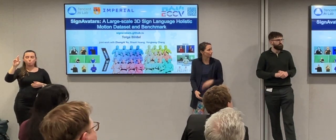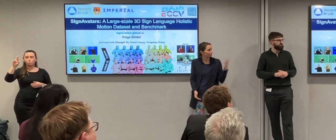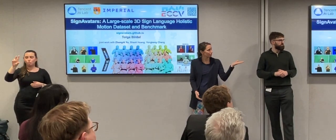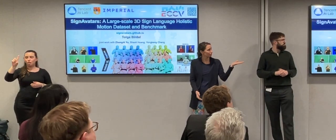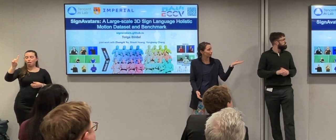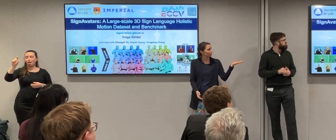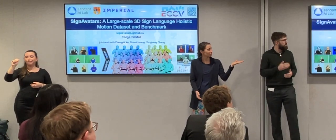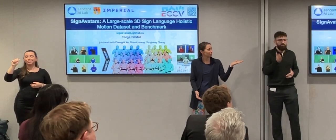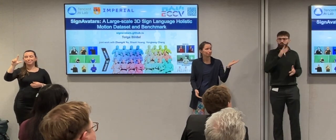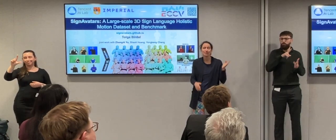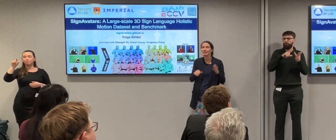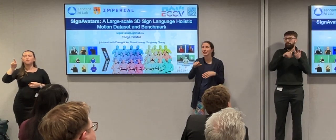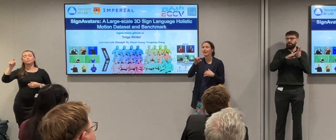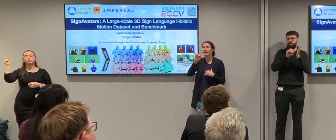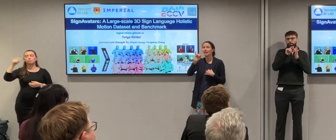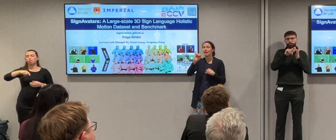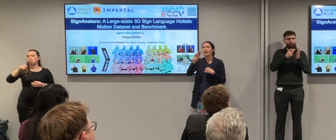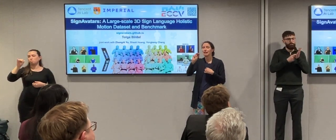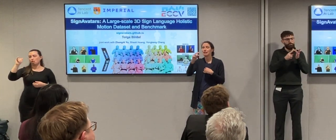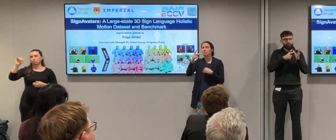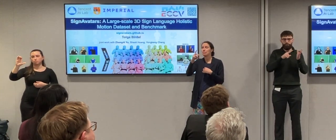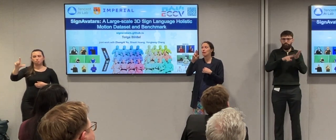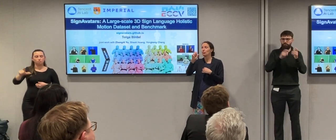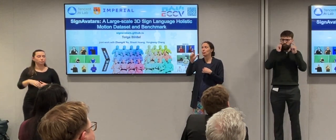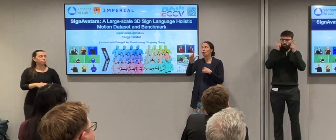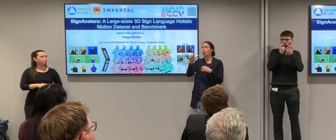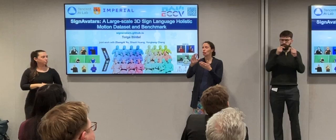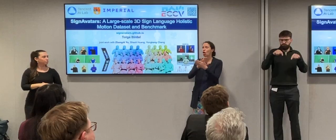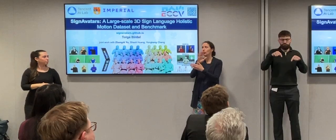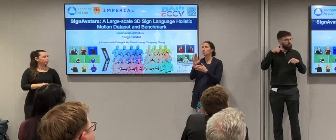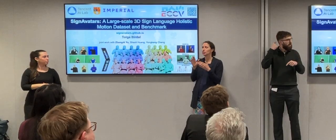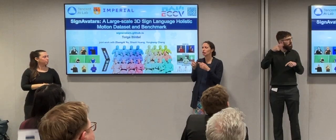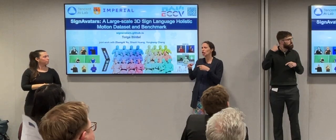Imperial College London. Yeah. He'll be